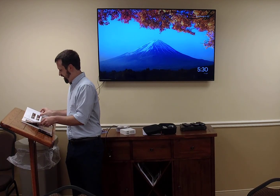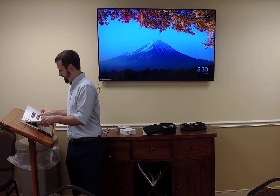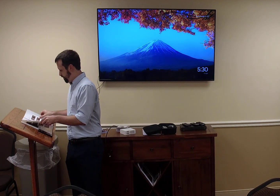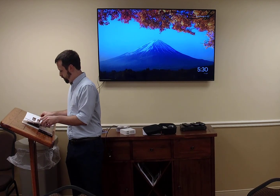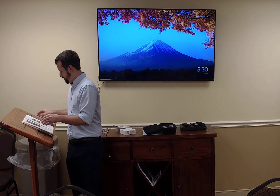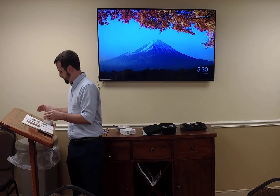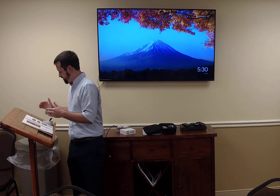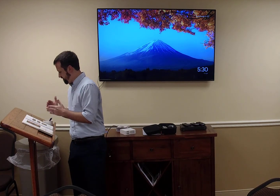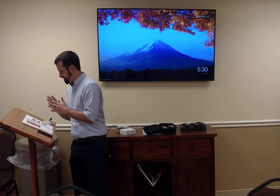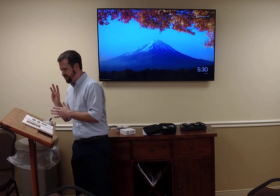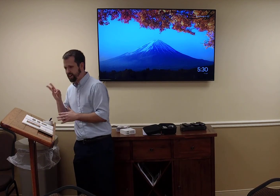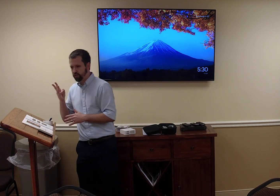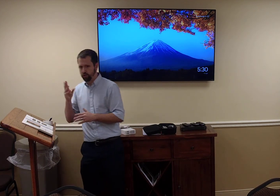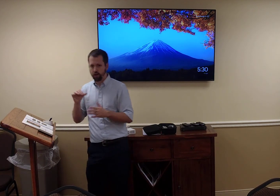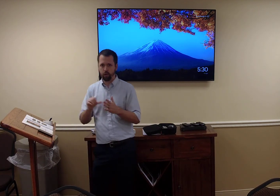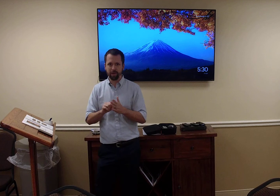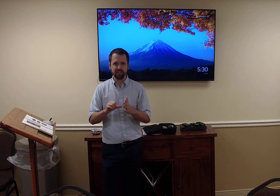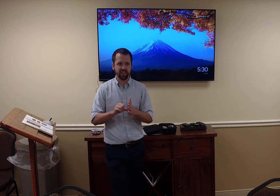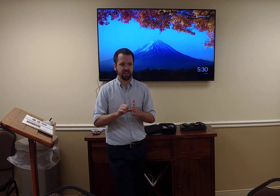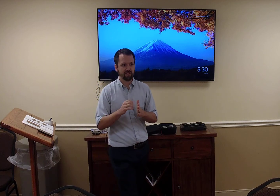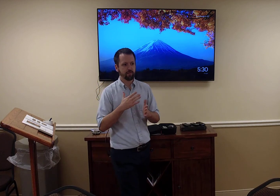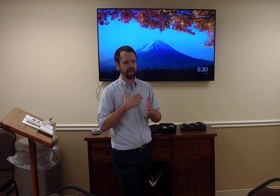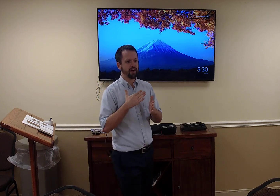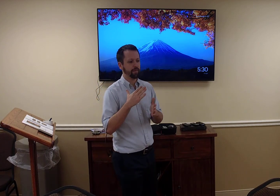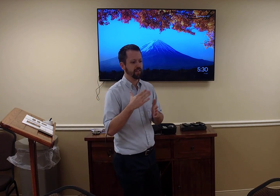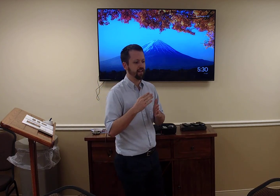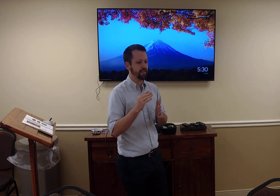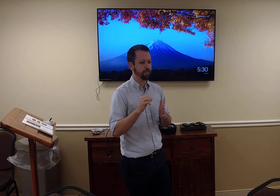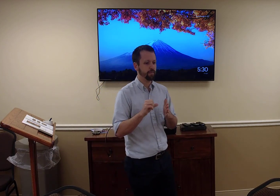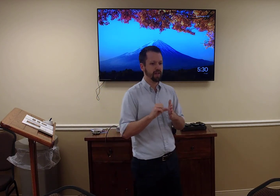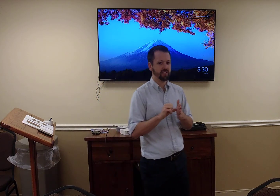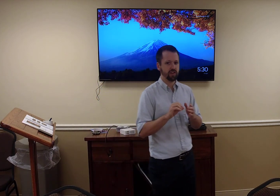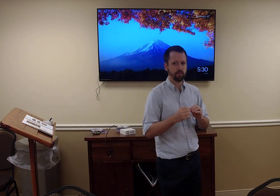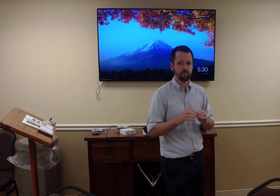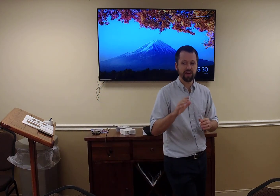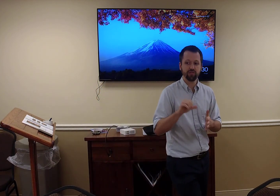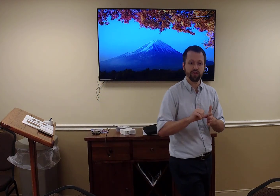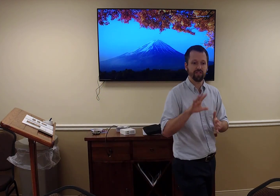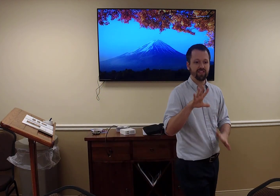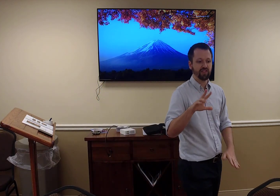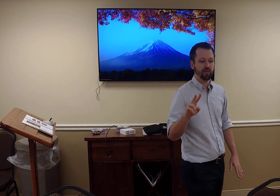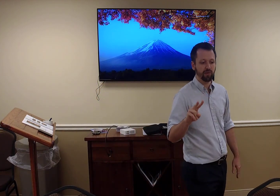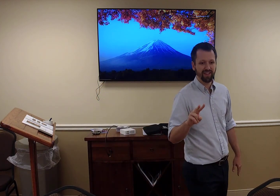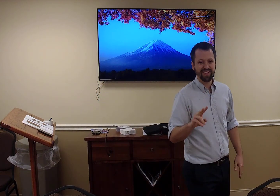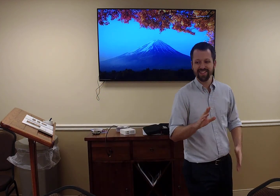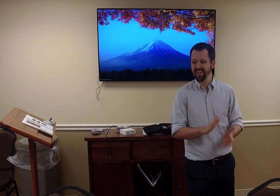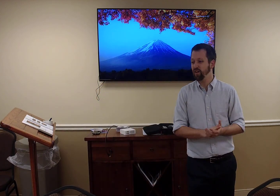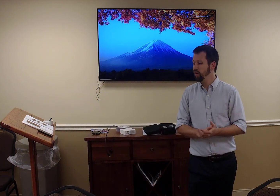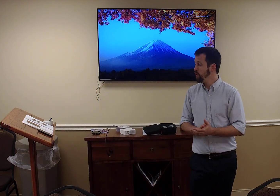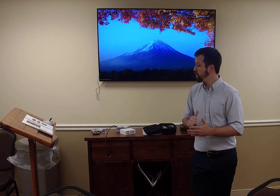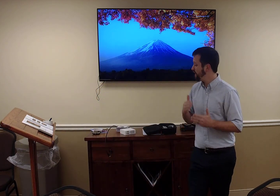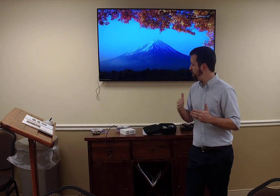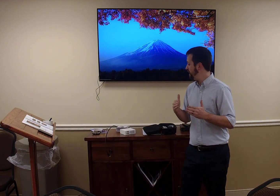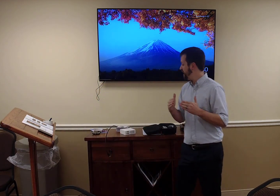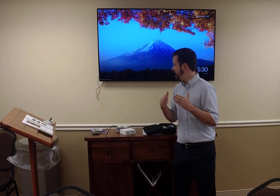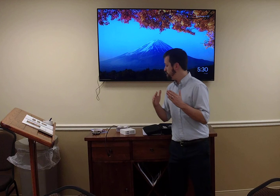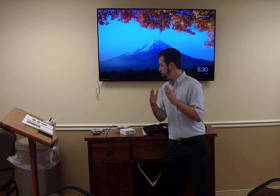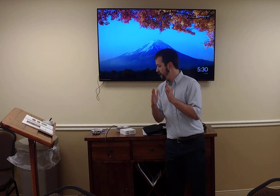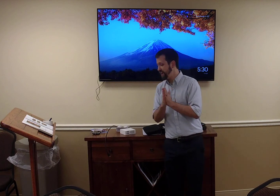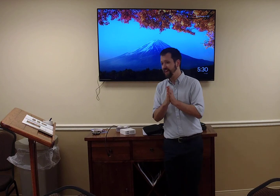alright, we're on lesson 16. I do not know what page that is because my copy doesn't have page numbers. Page 52. So, we're going to go ahead and pray and